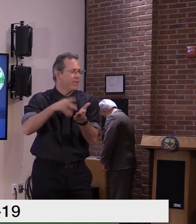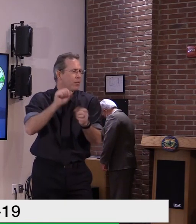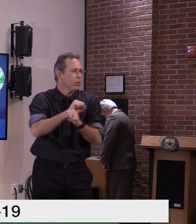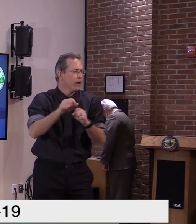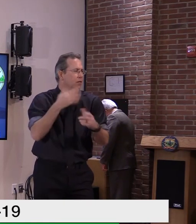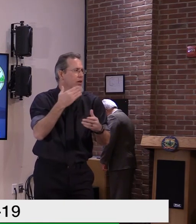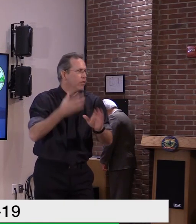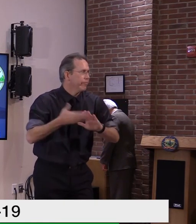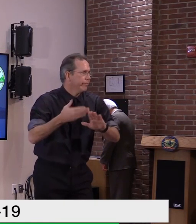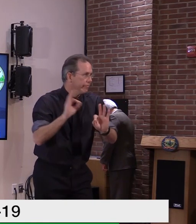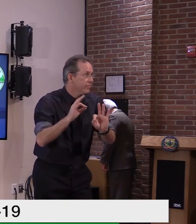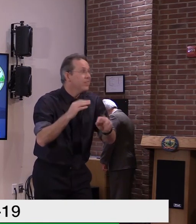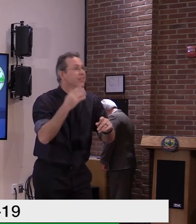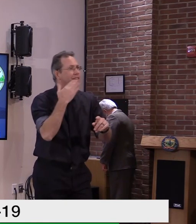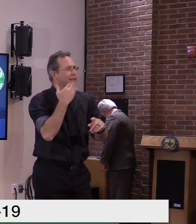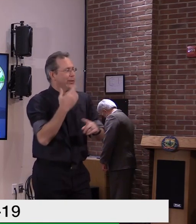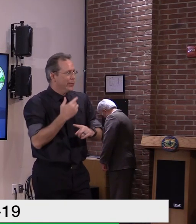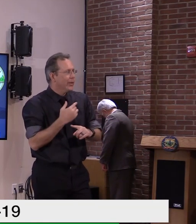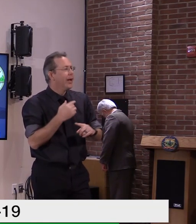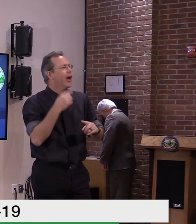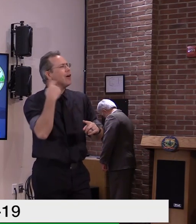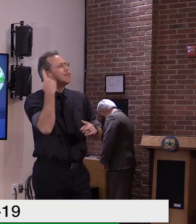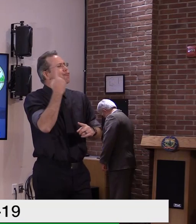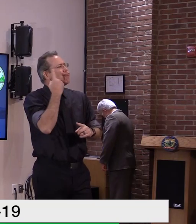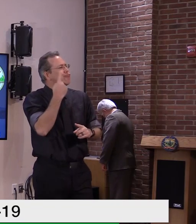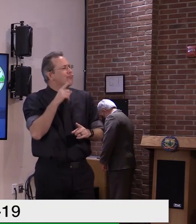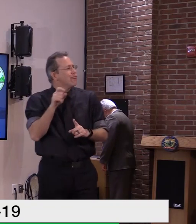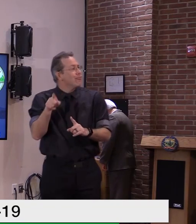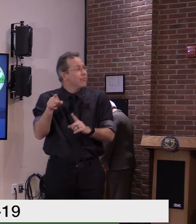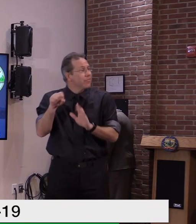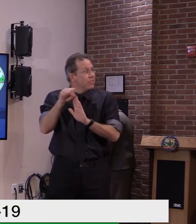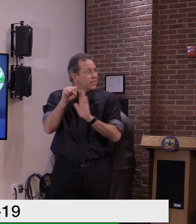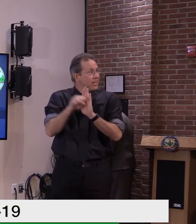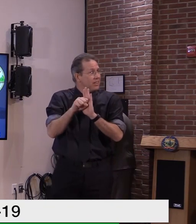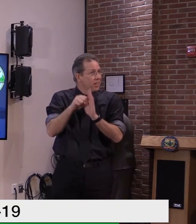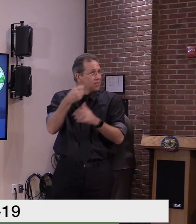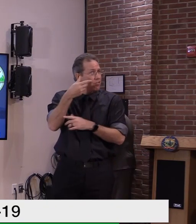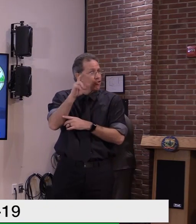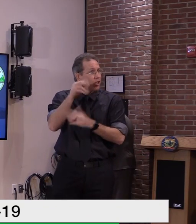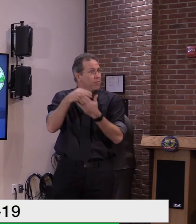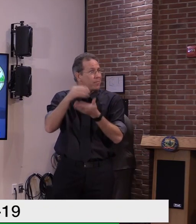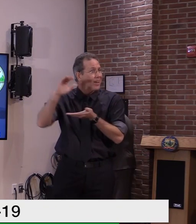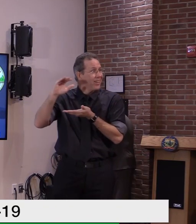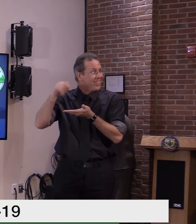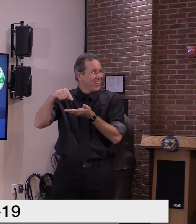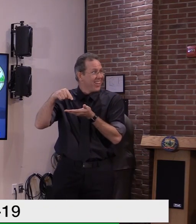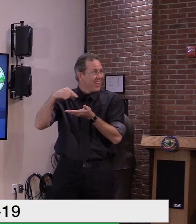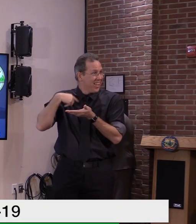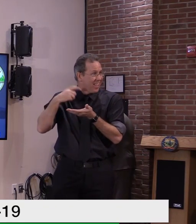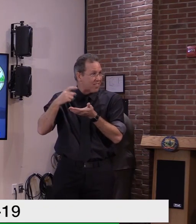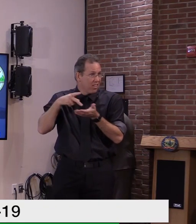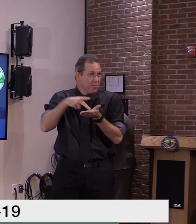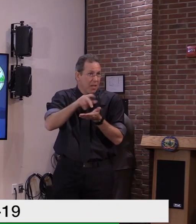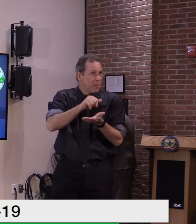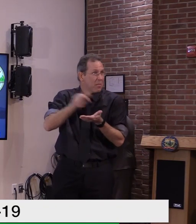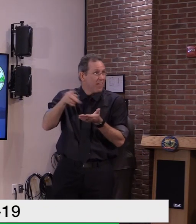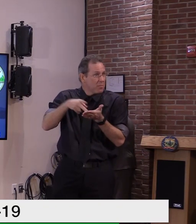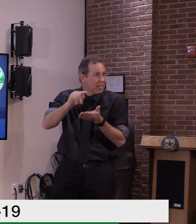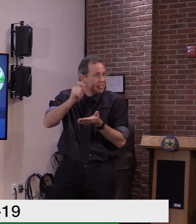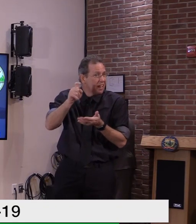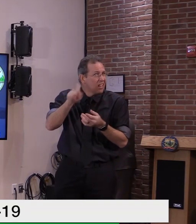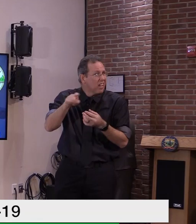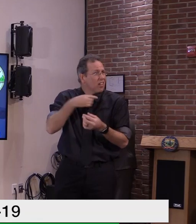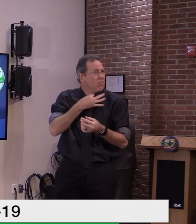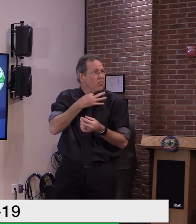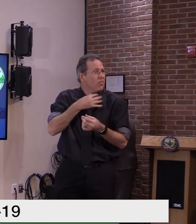be happy to take a look. I don't know if there's anyone. Commissioner Bolio is not on the line. No. We'll